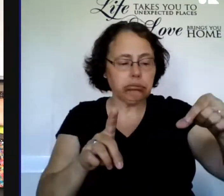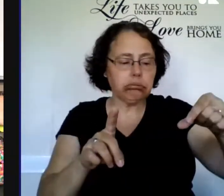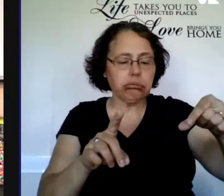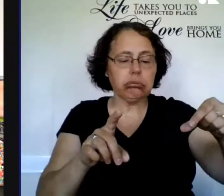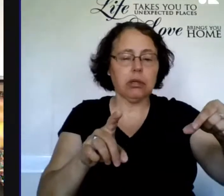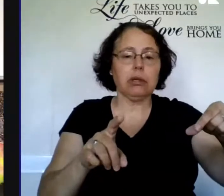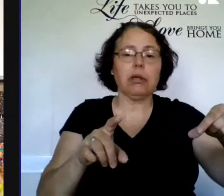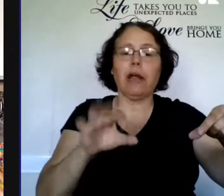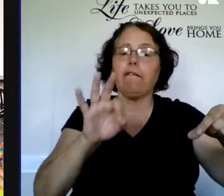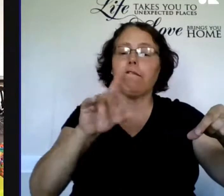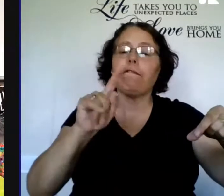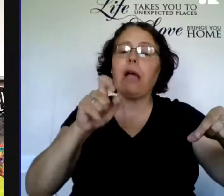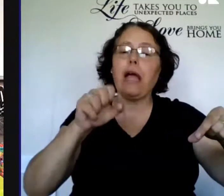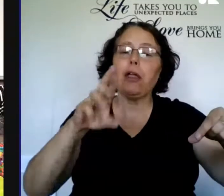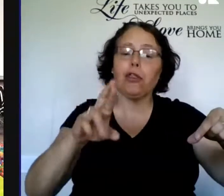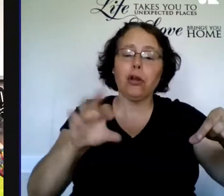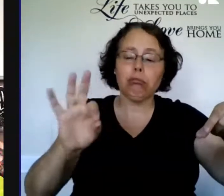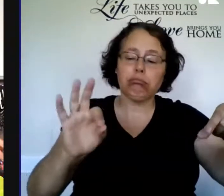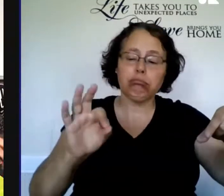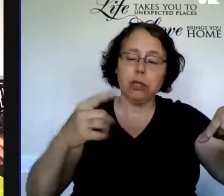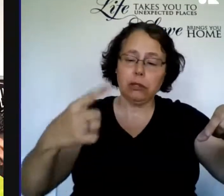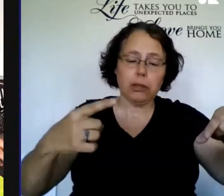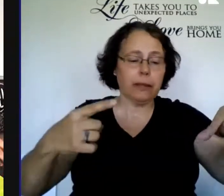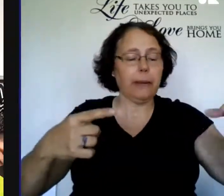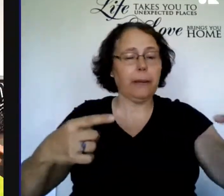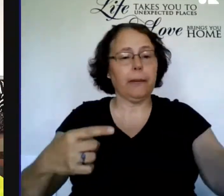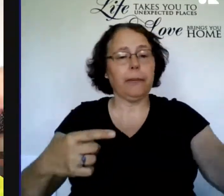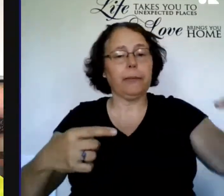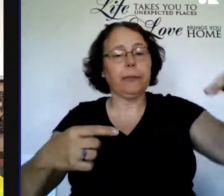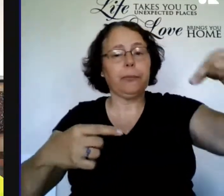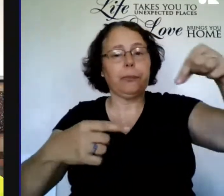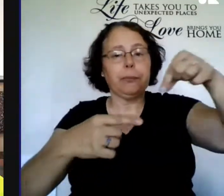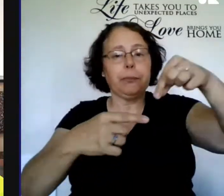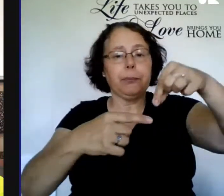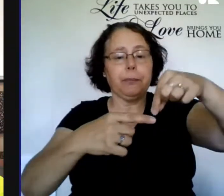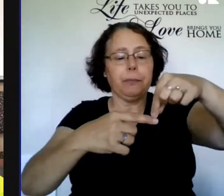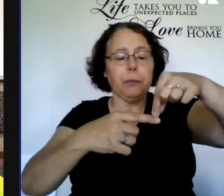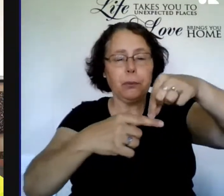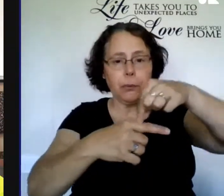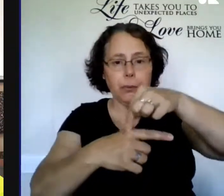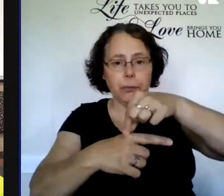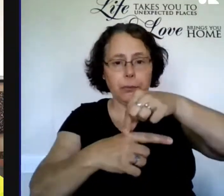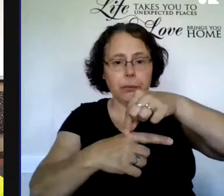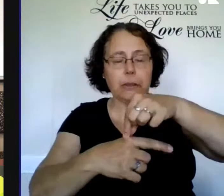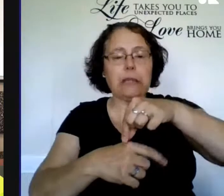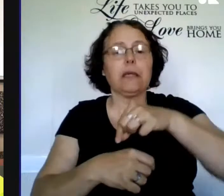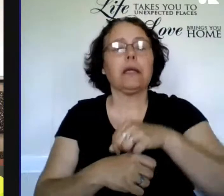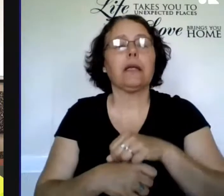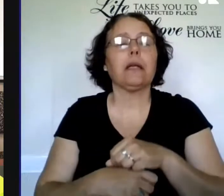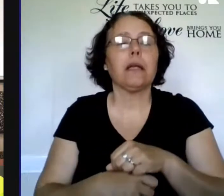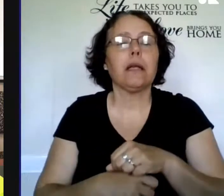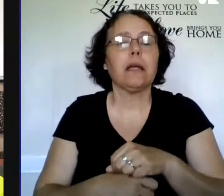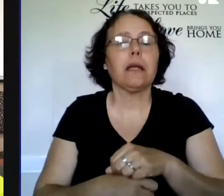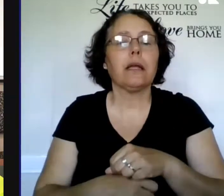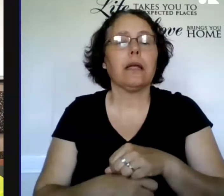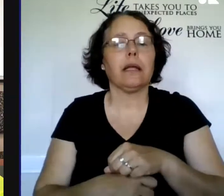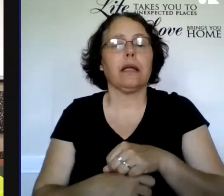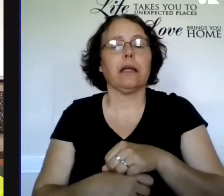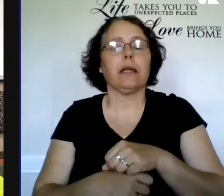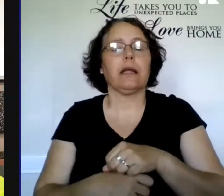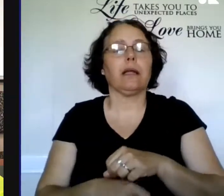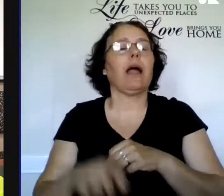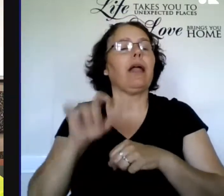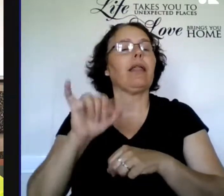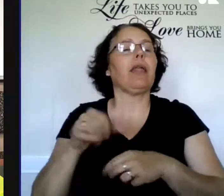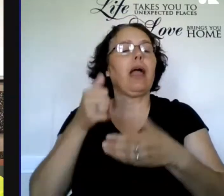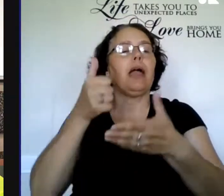thing to do if you're running out of things to do at home. And it also helps kids develop fine